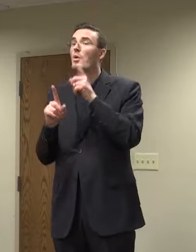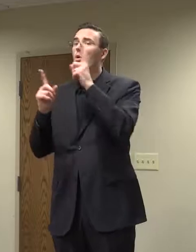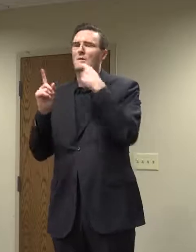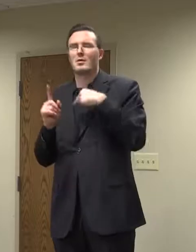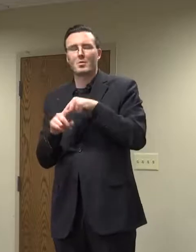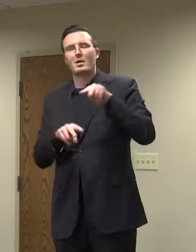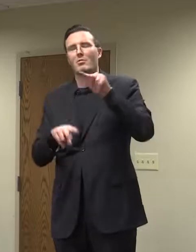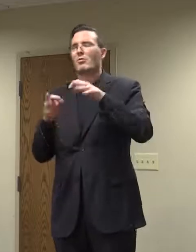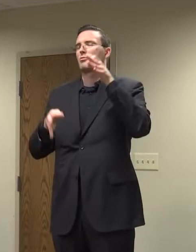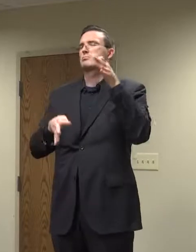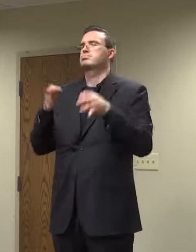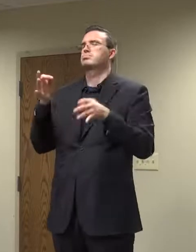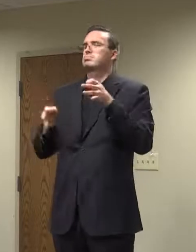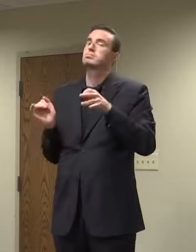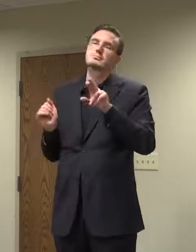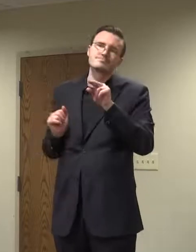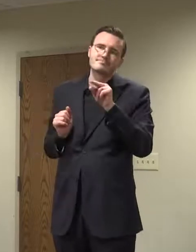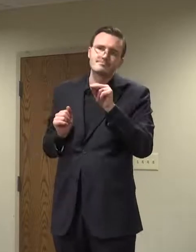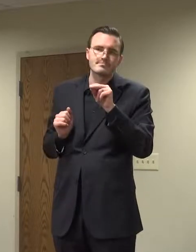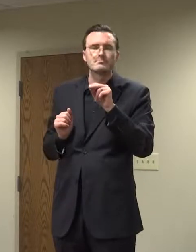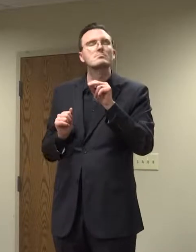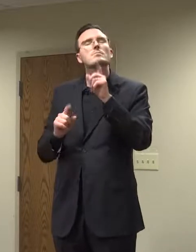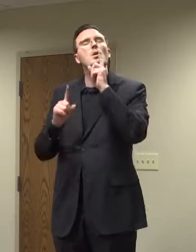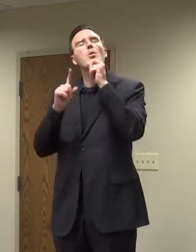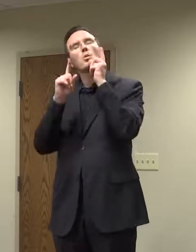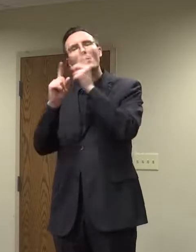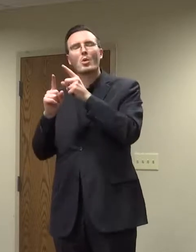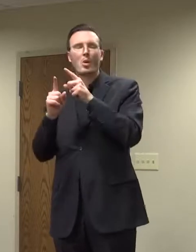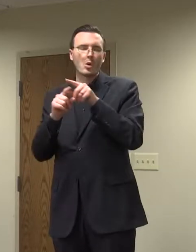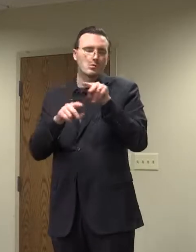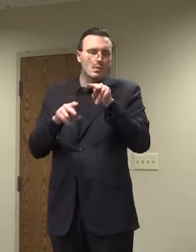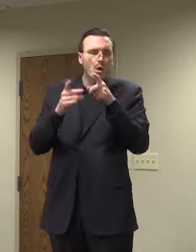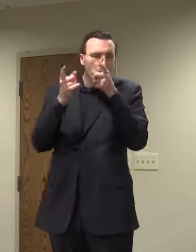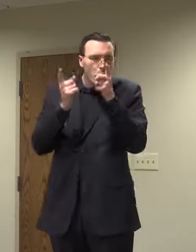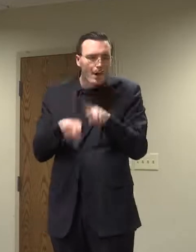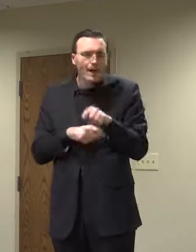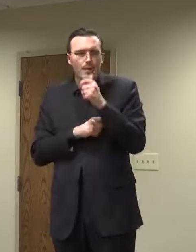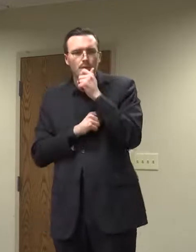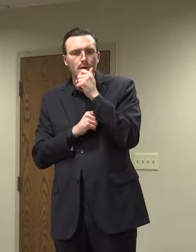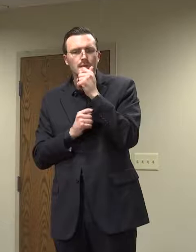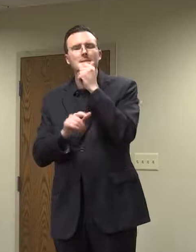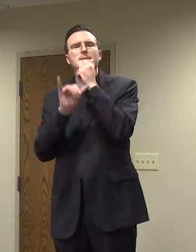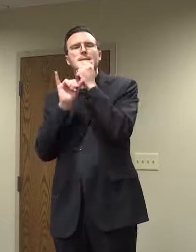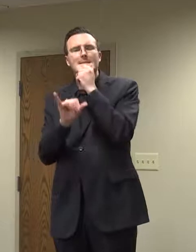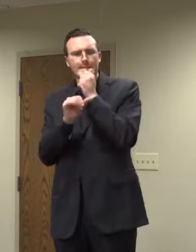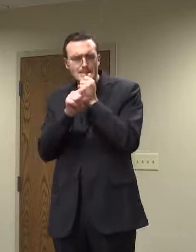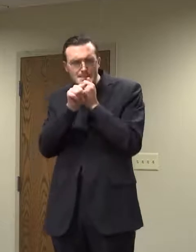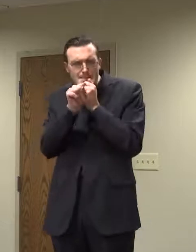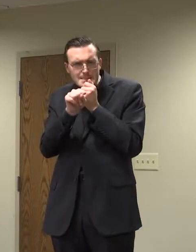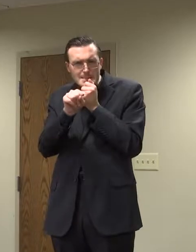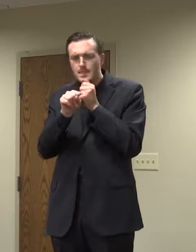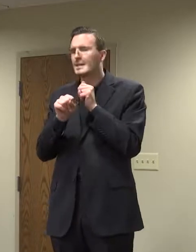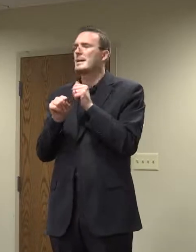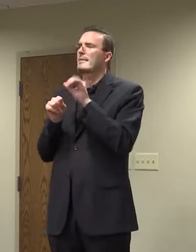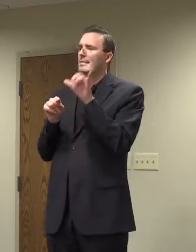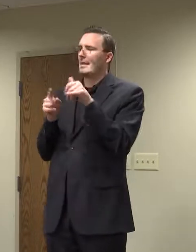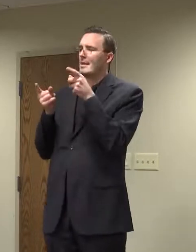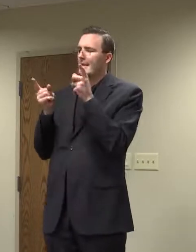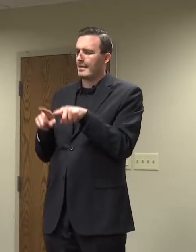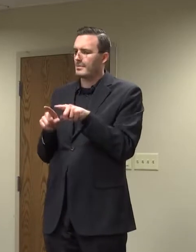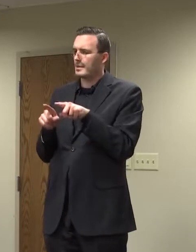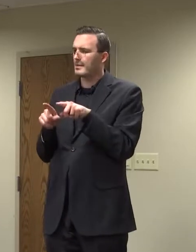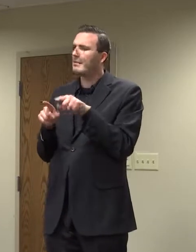behavior. We're here to find out what the behavior was that put you at risk, see if we can't prevent it, and protect others. That's our